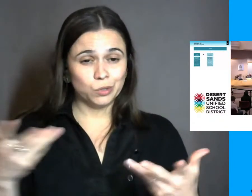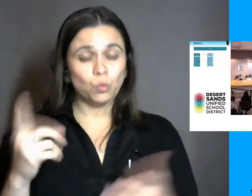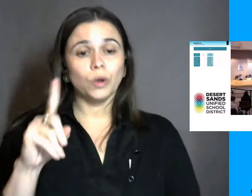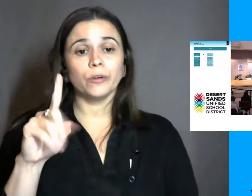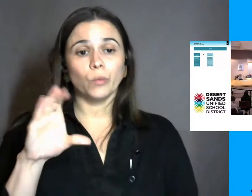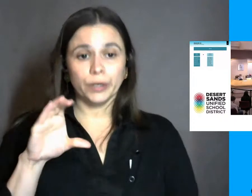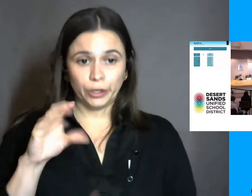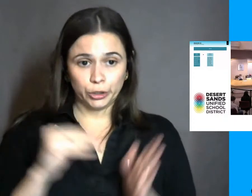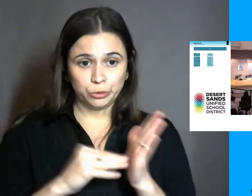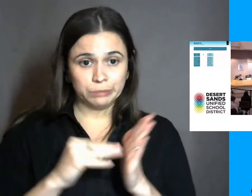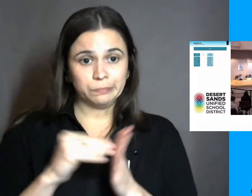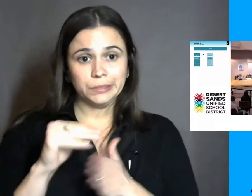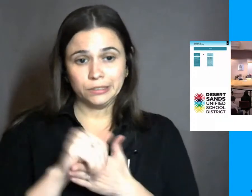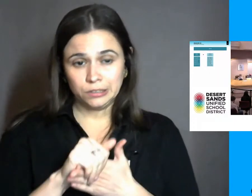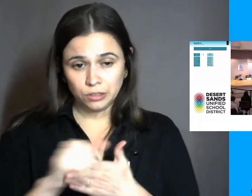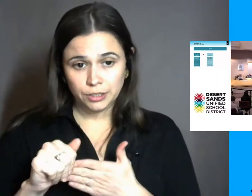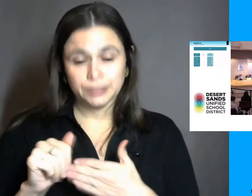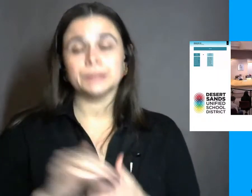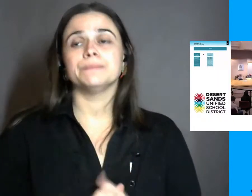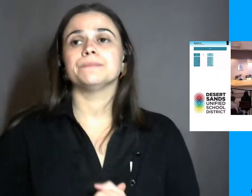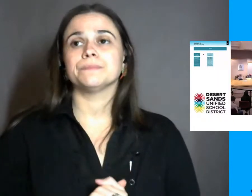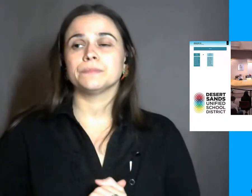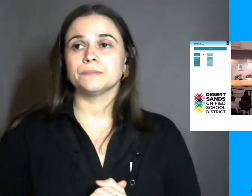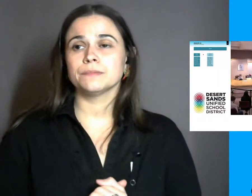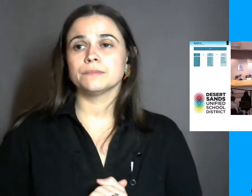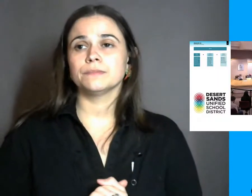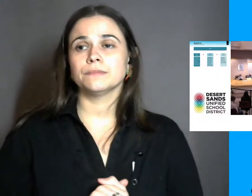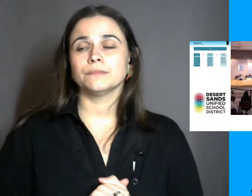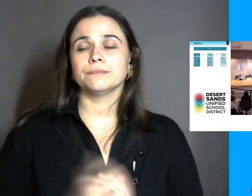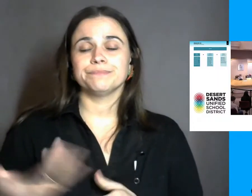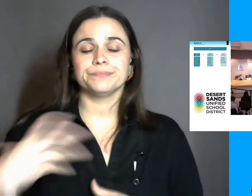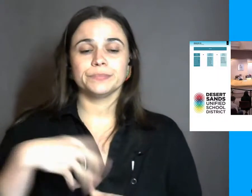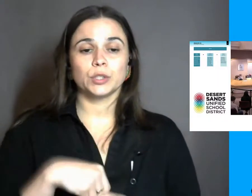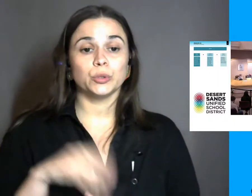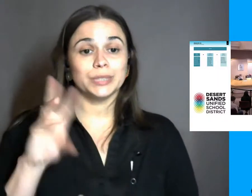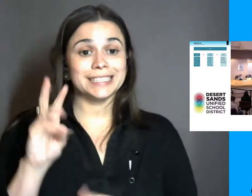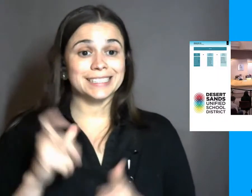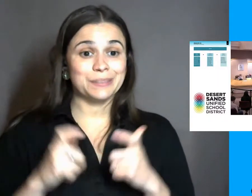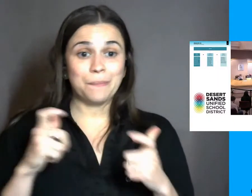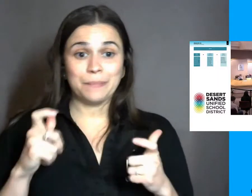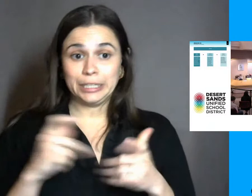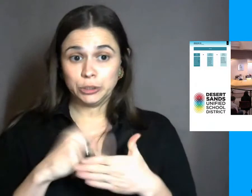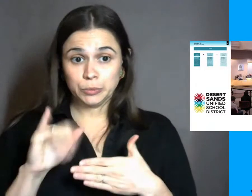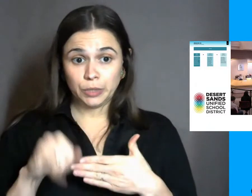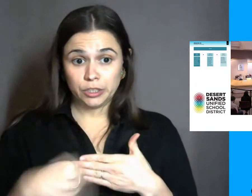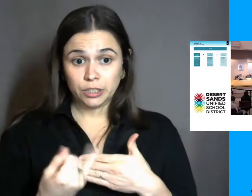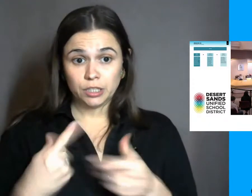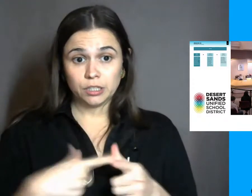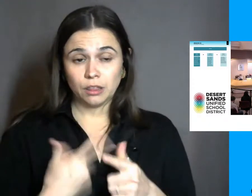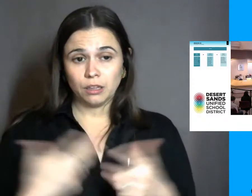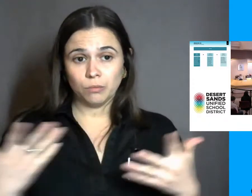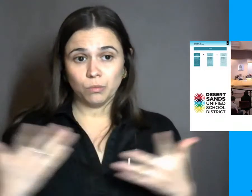million, which included six major projects. And then we went on to the last phase, which